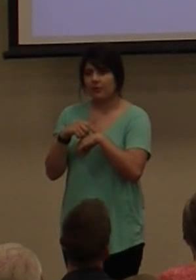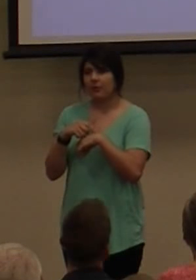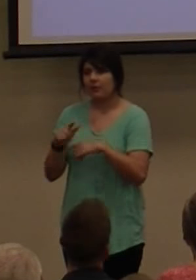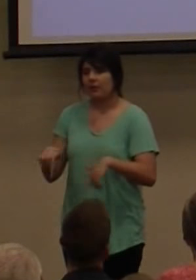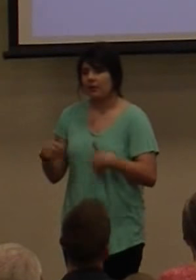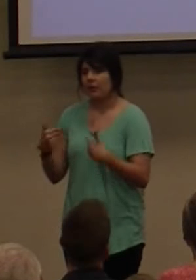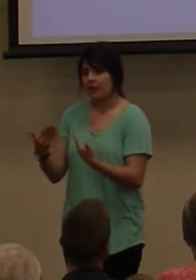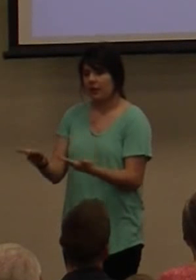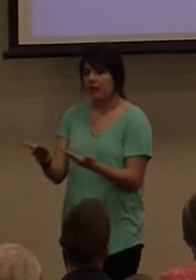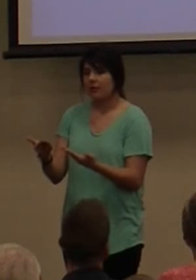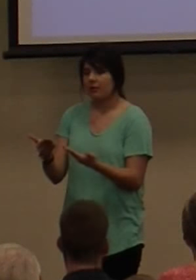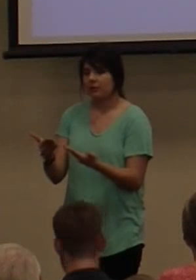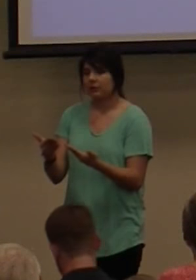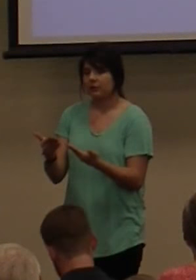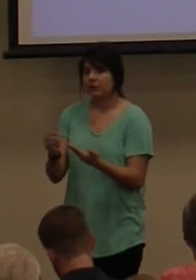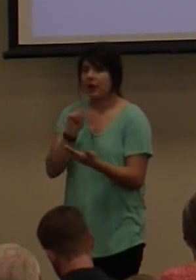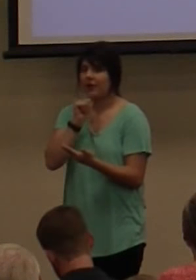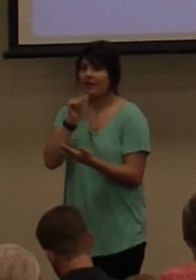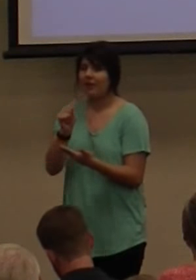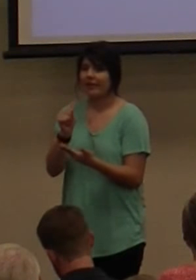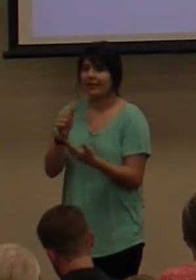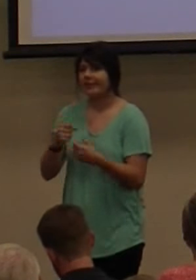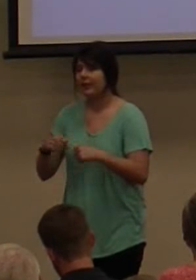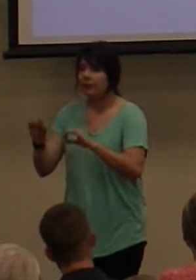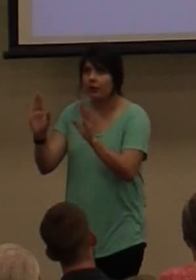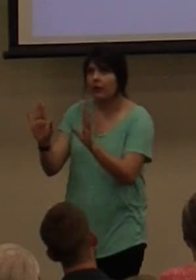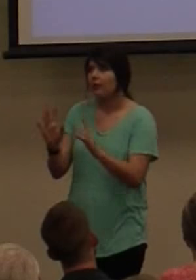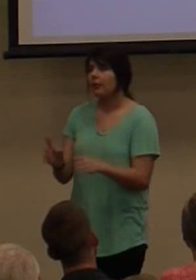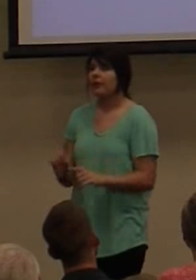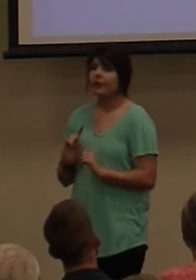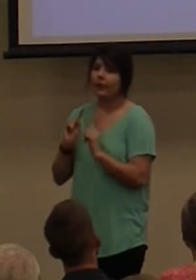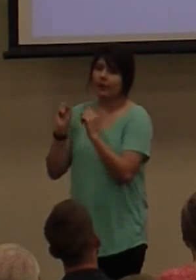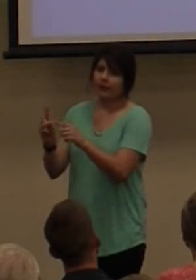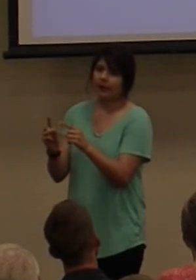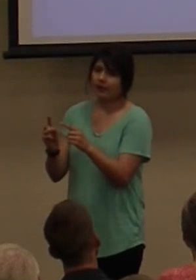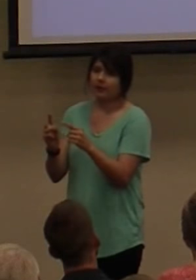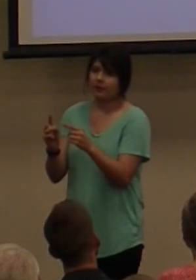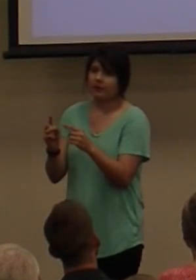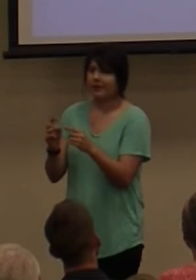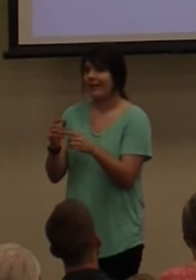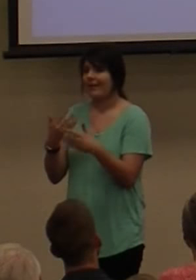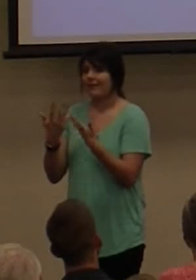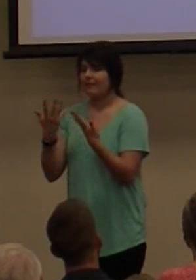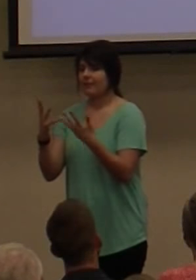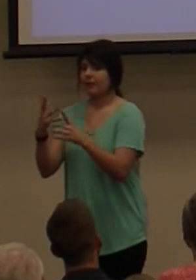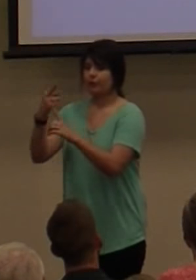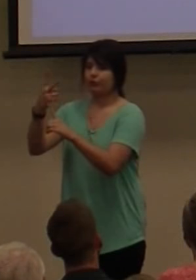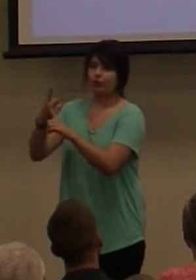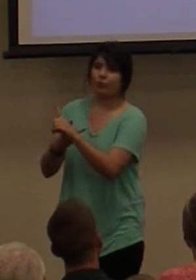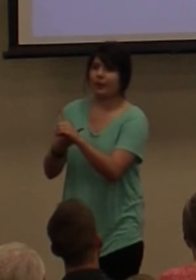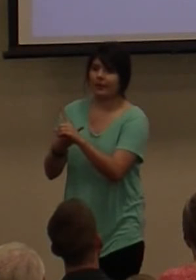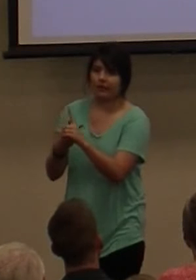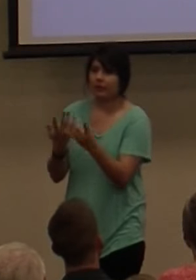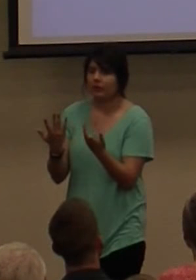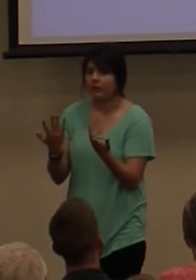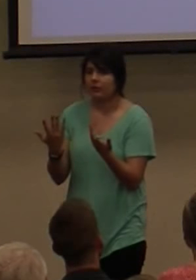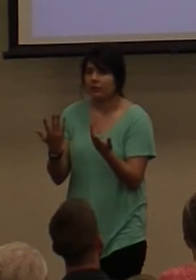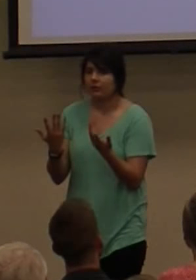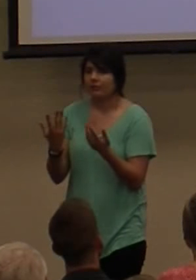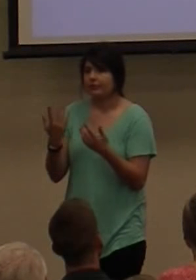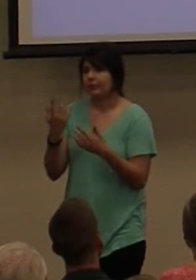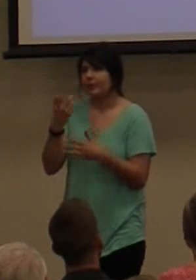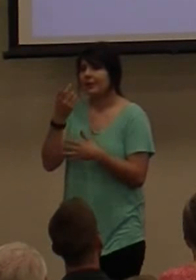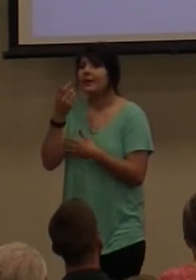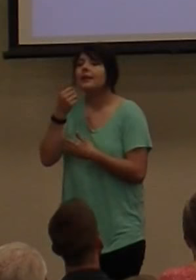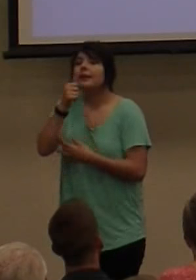not giving up and coming back within a month or two or a short period of time?